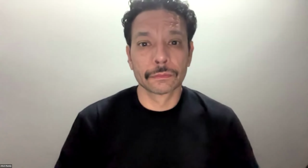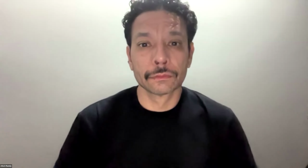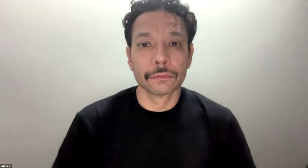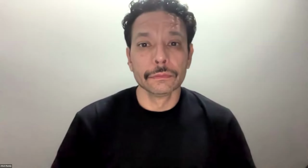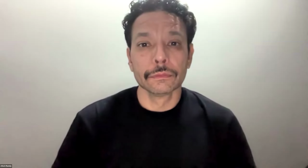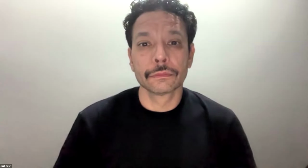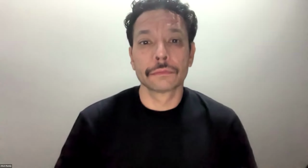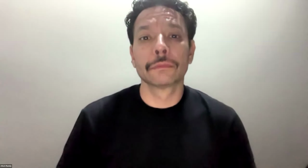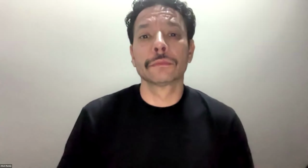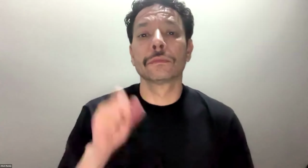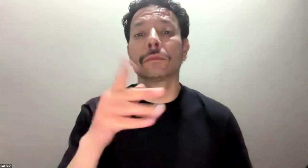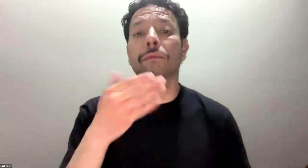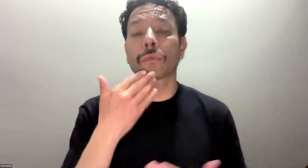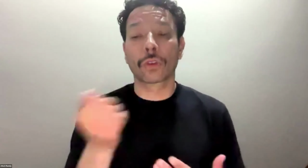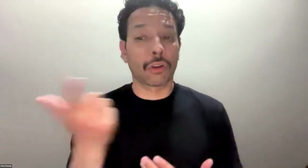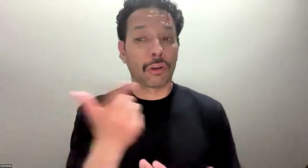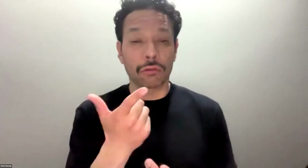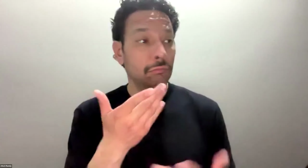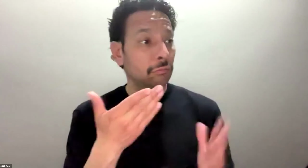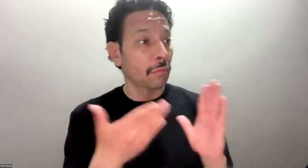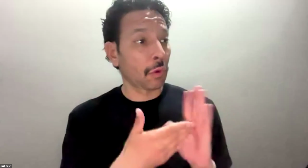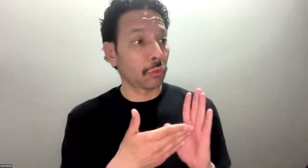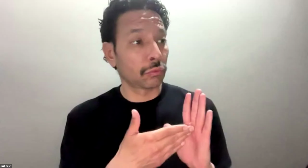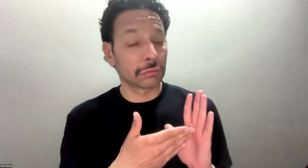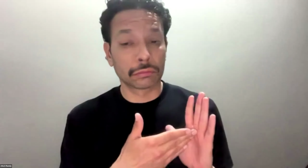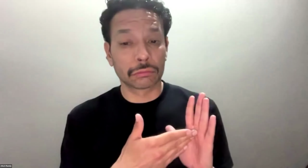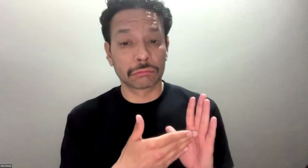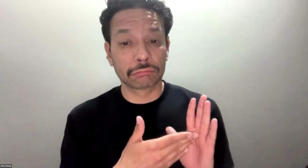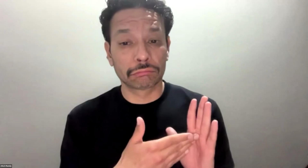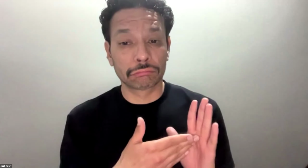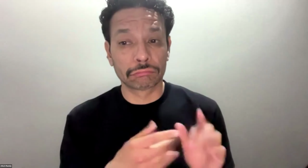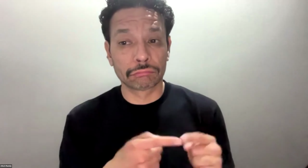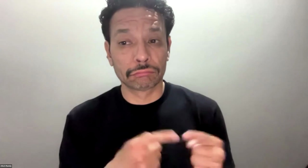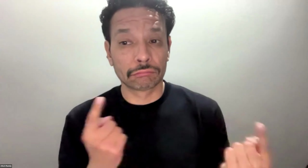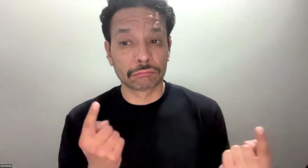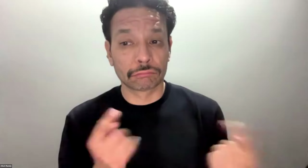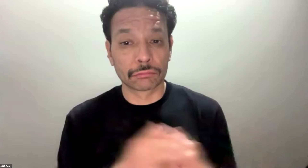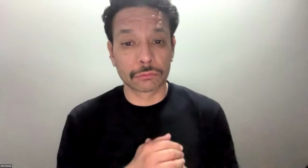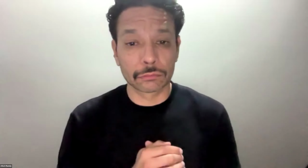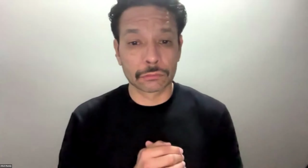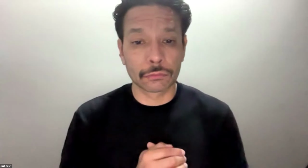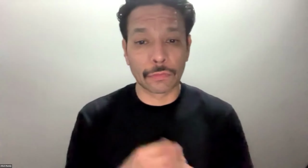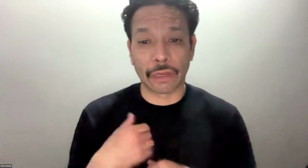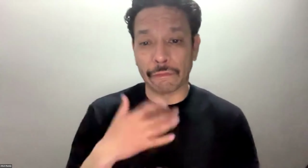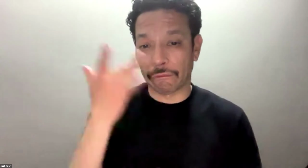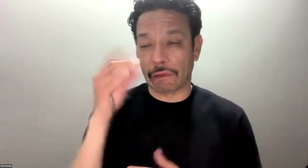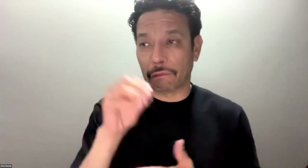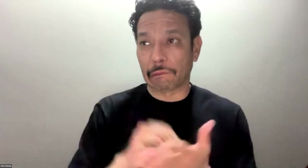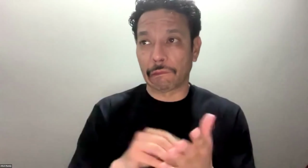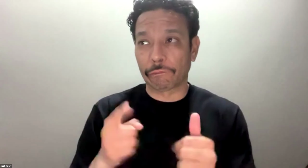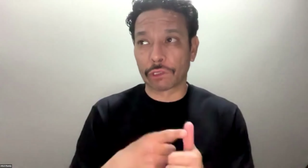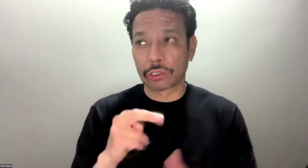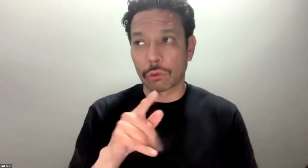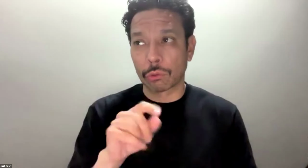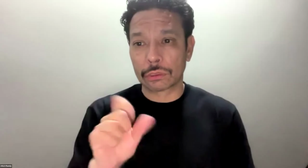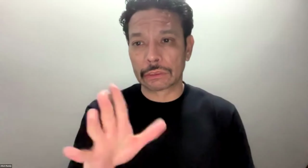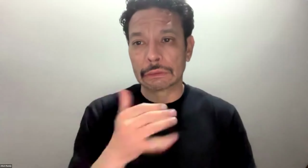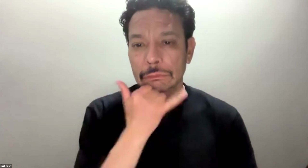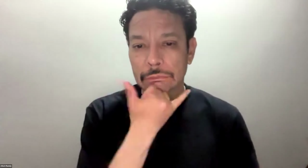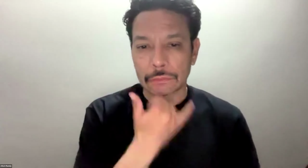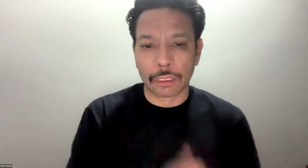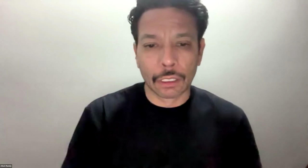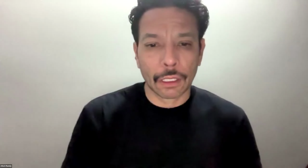Okay, good. Okay, all opposed, which I forgot to do with the first notes. Oops. Okay, I'm gonna wait for you